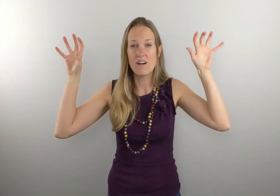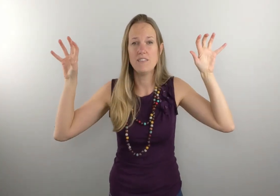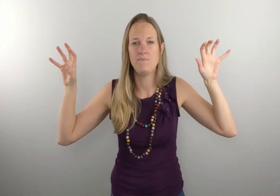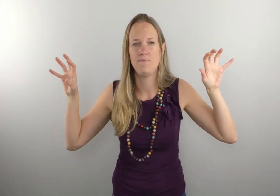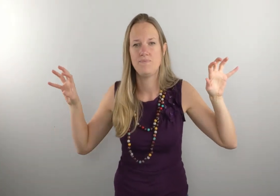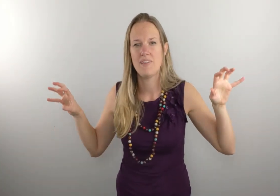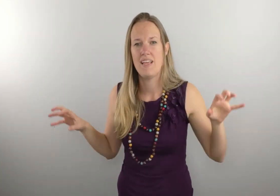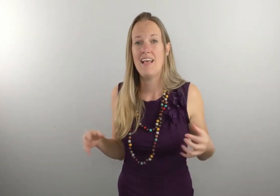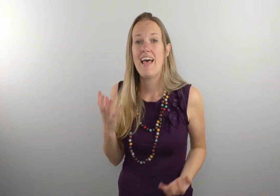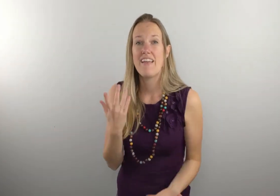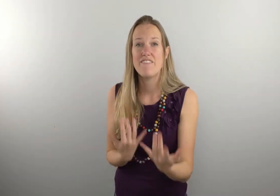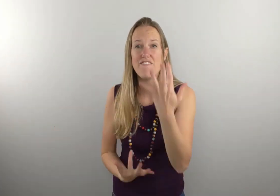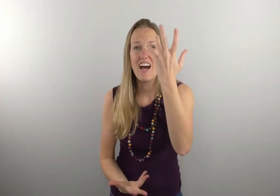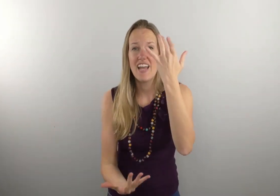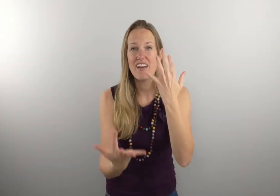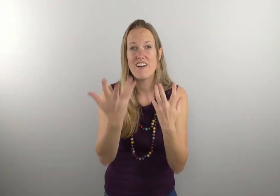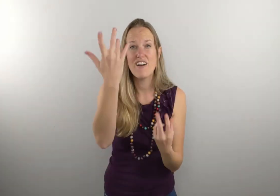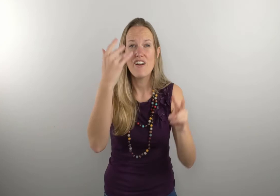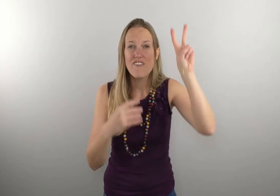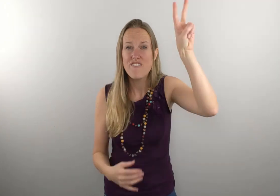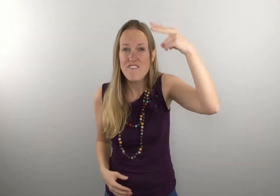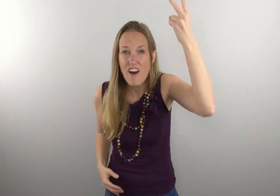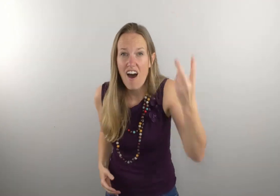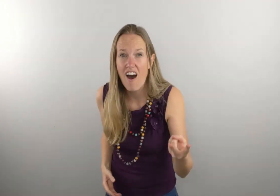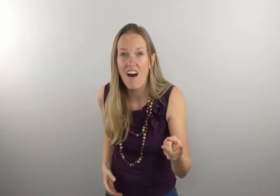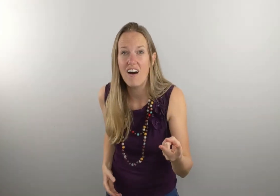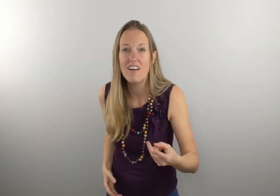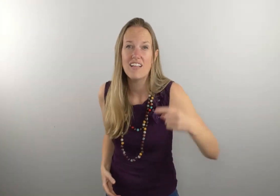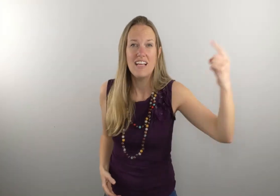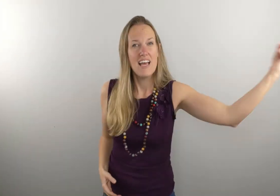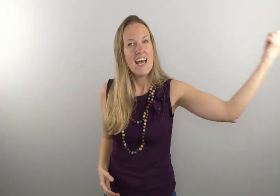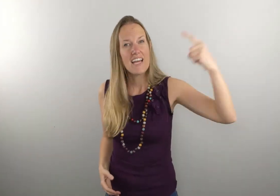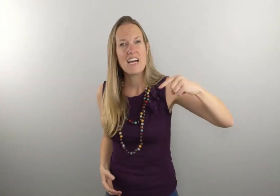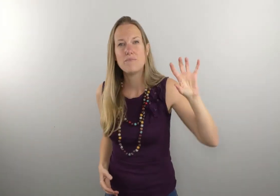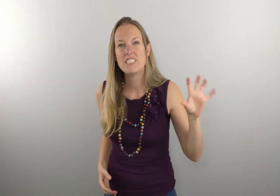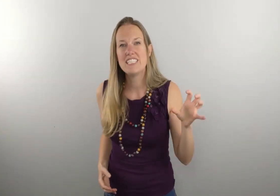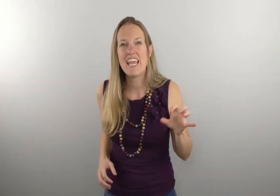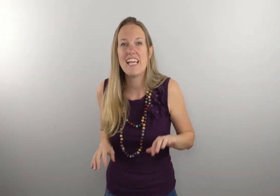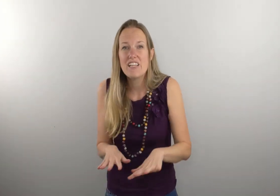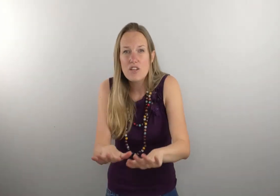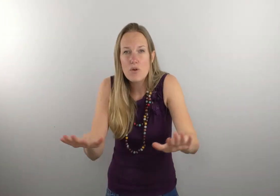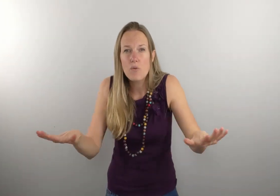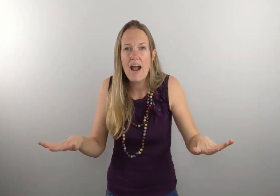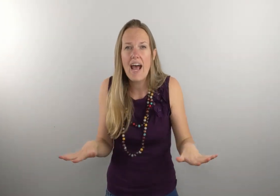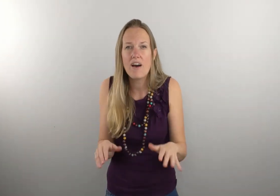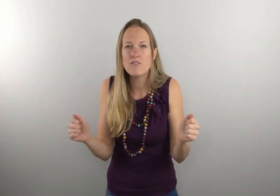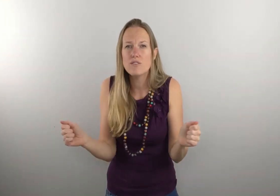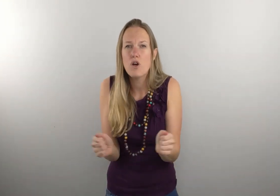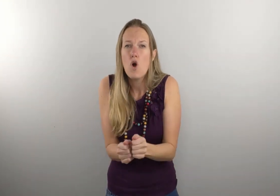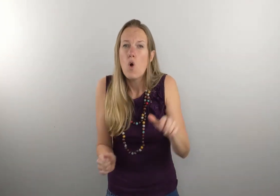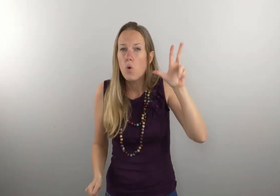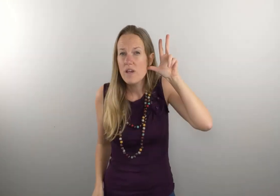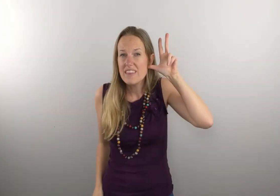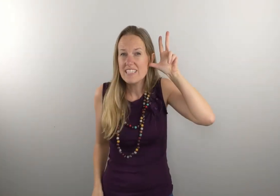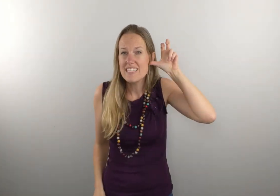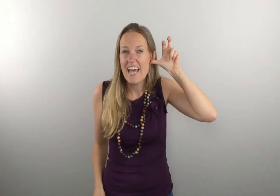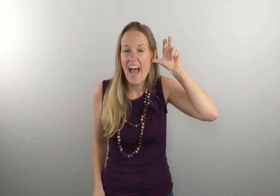roar and fire fall. Come shake the ground with the